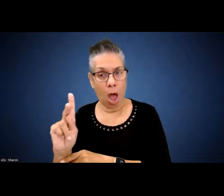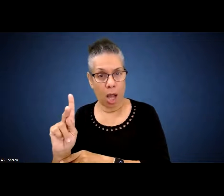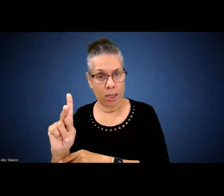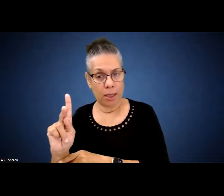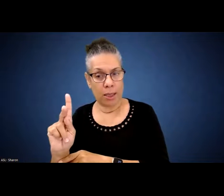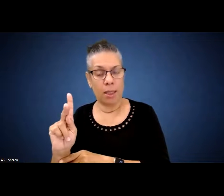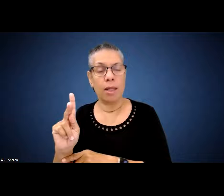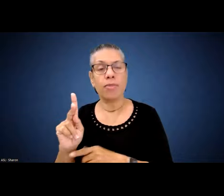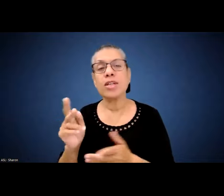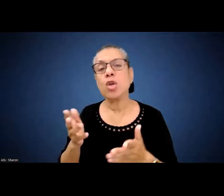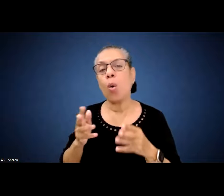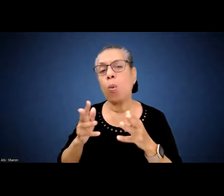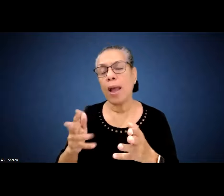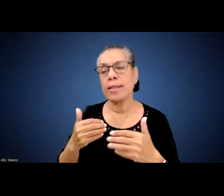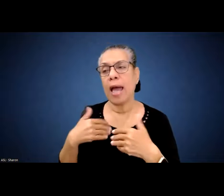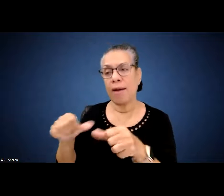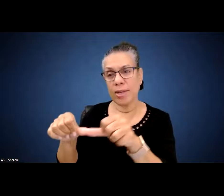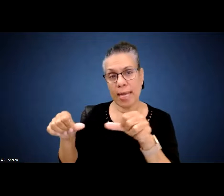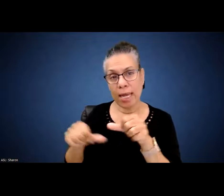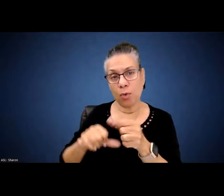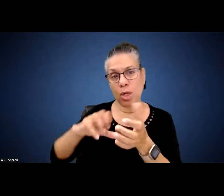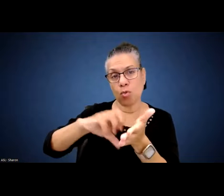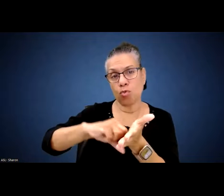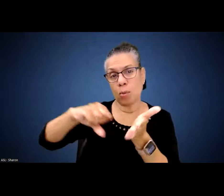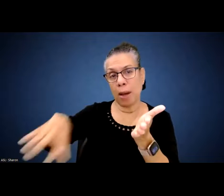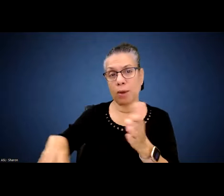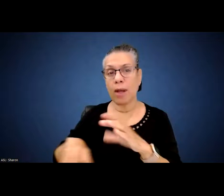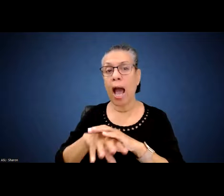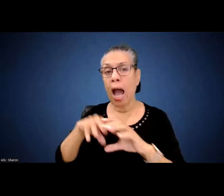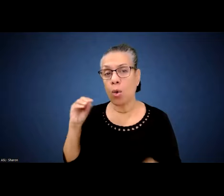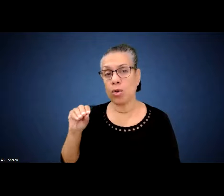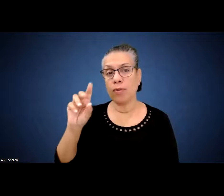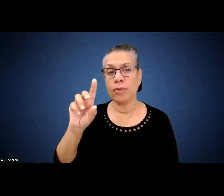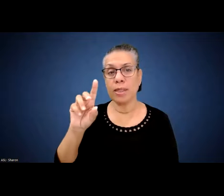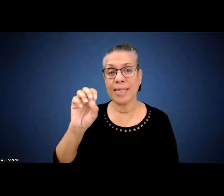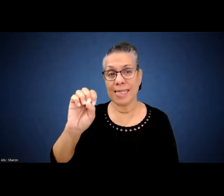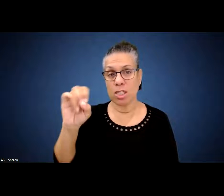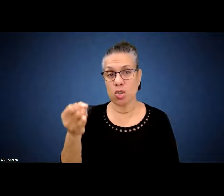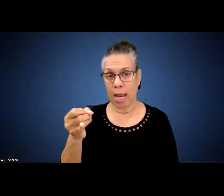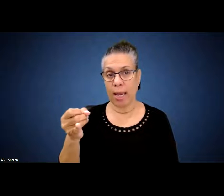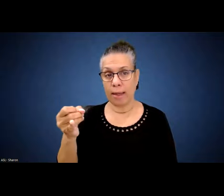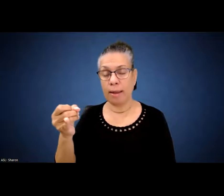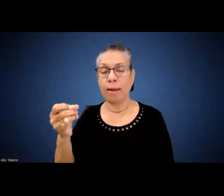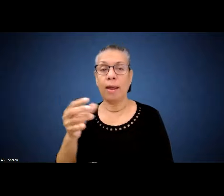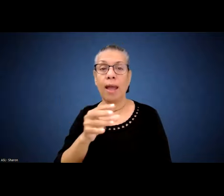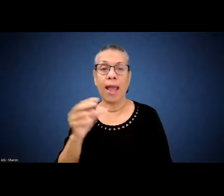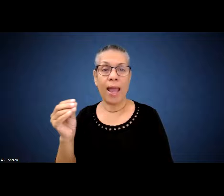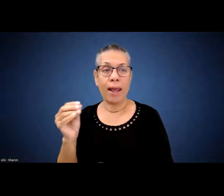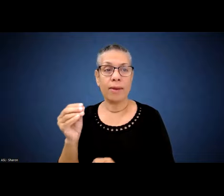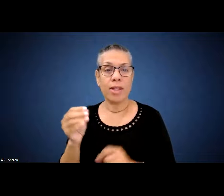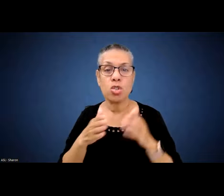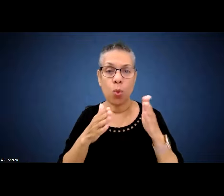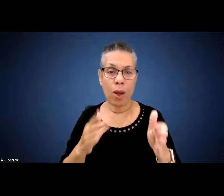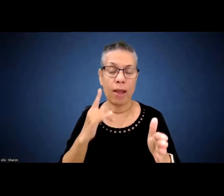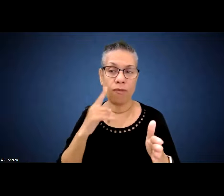have an area taken out of the EJ population definition, and there's a way to, even